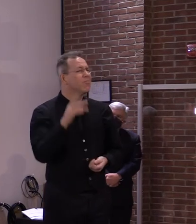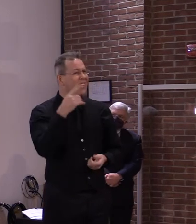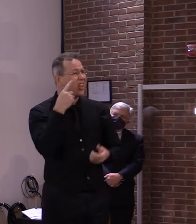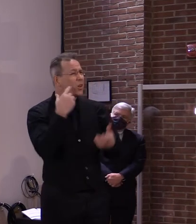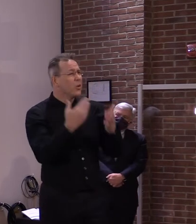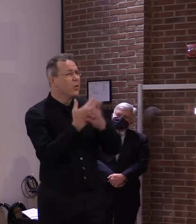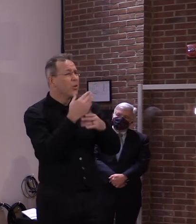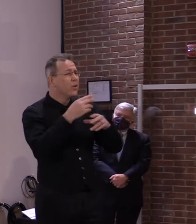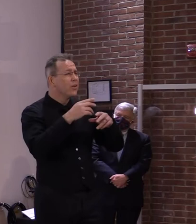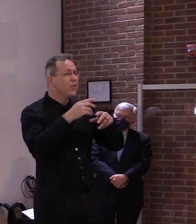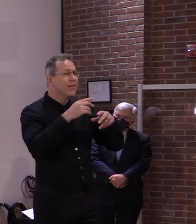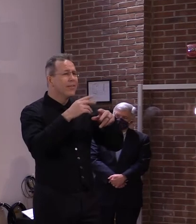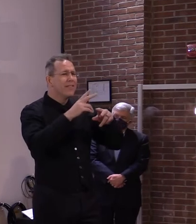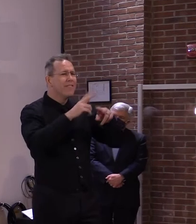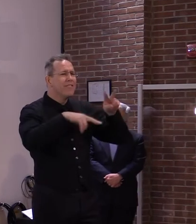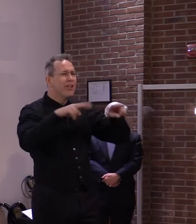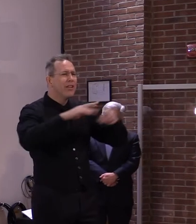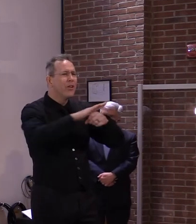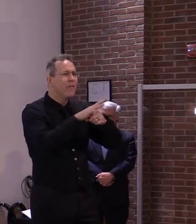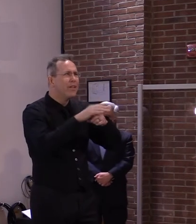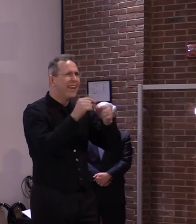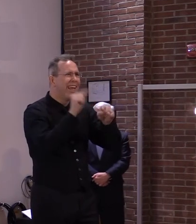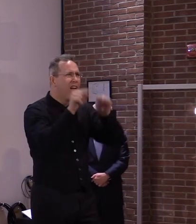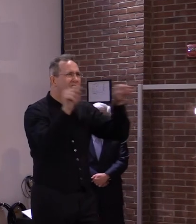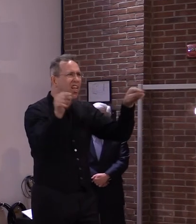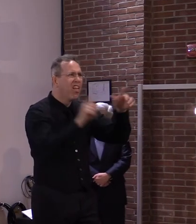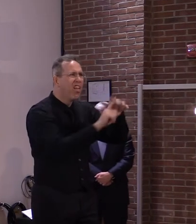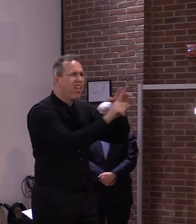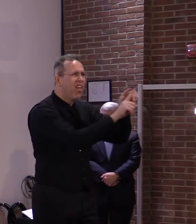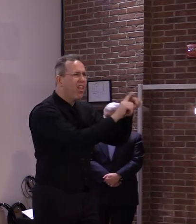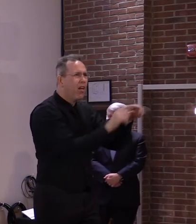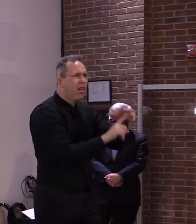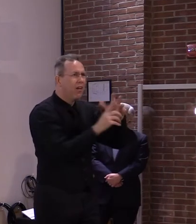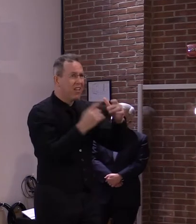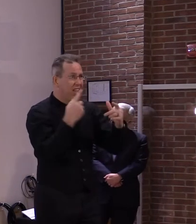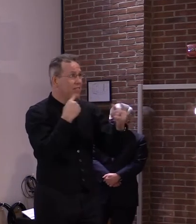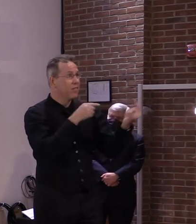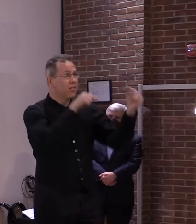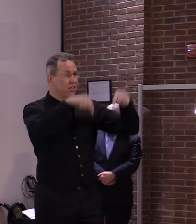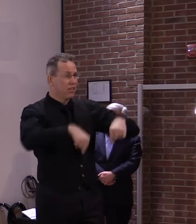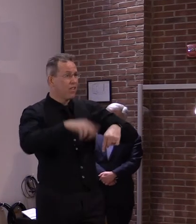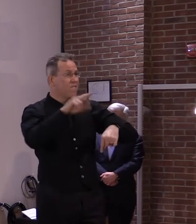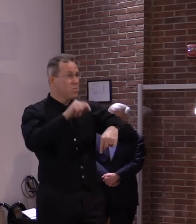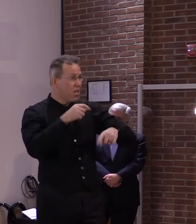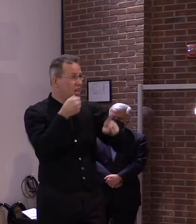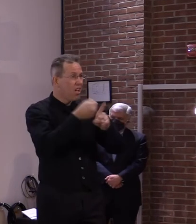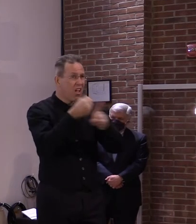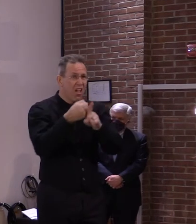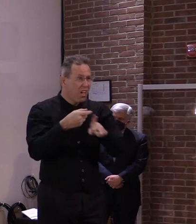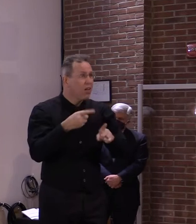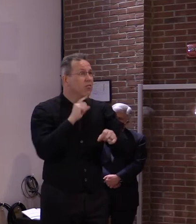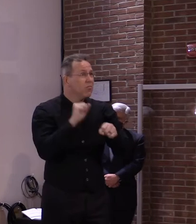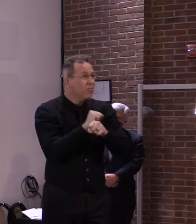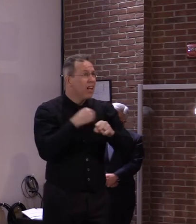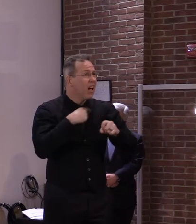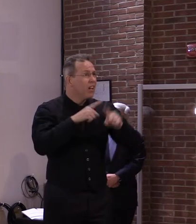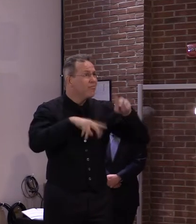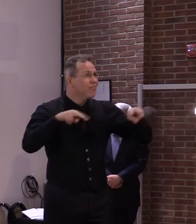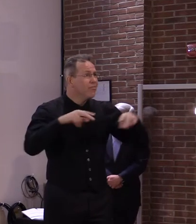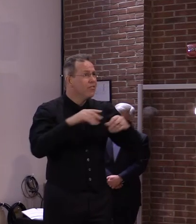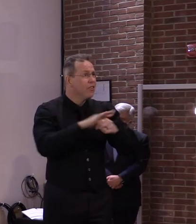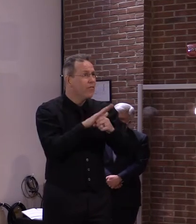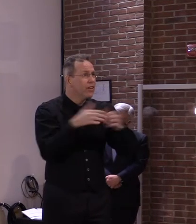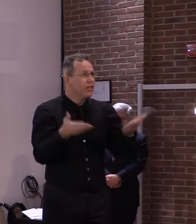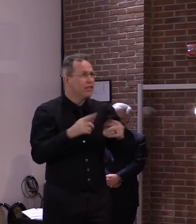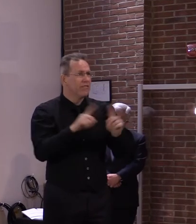of things would have to take place sure so you're right we are testing for the for the variant through